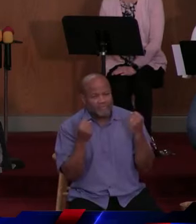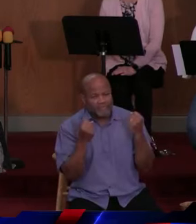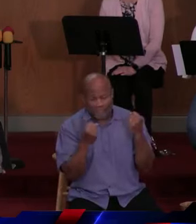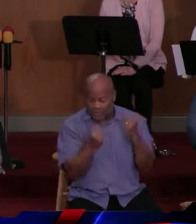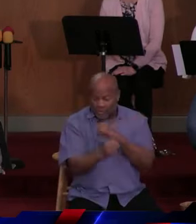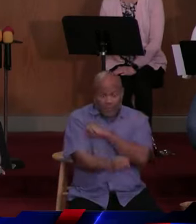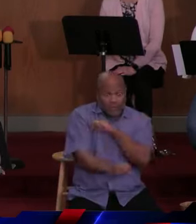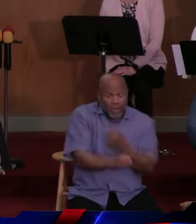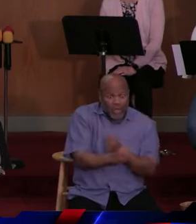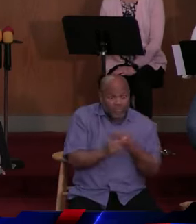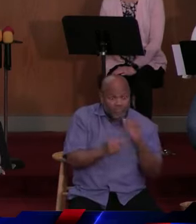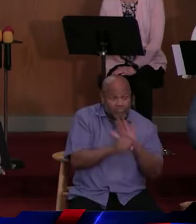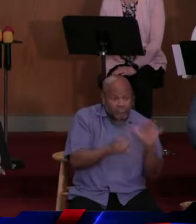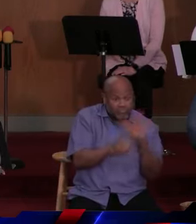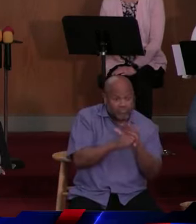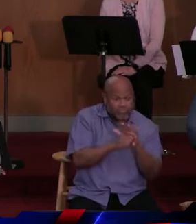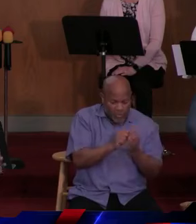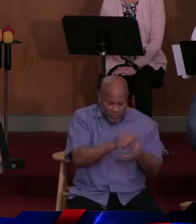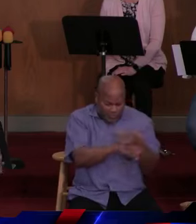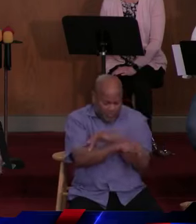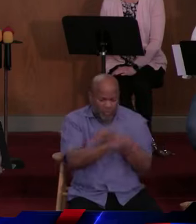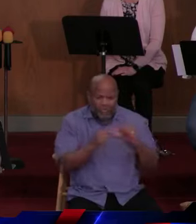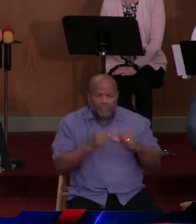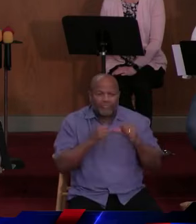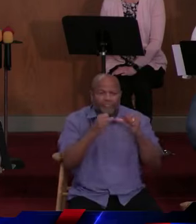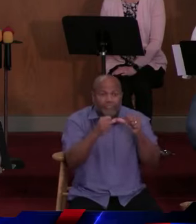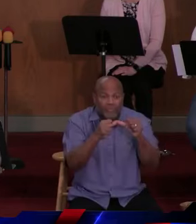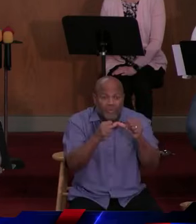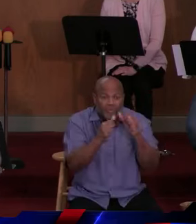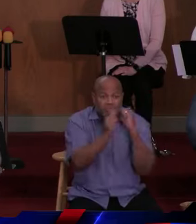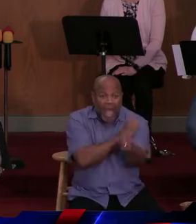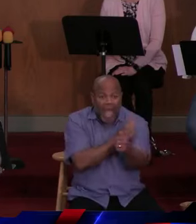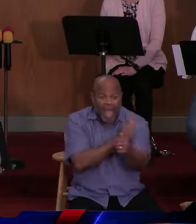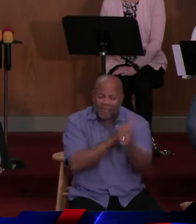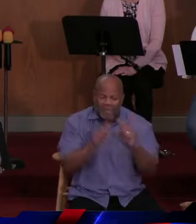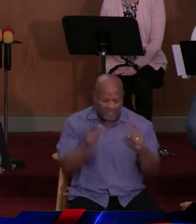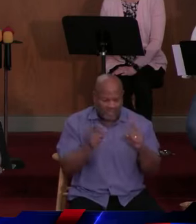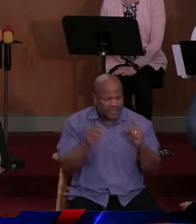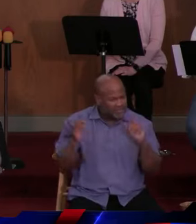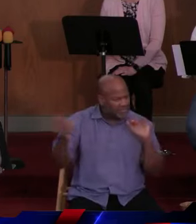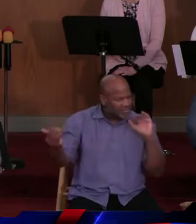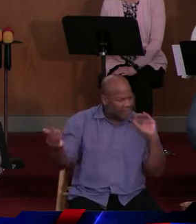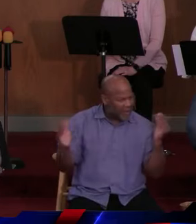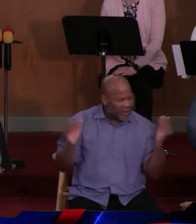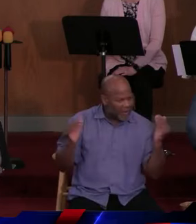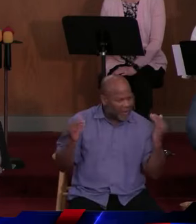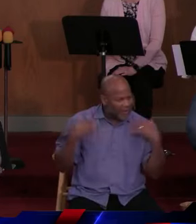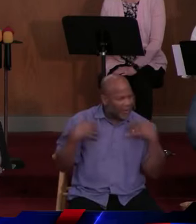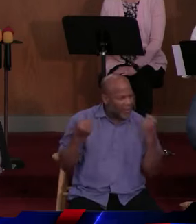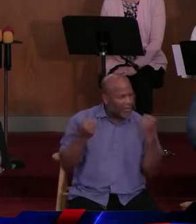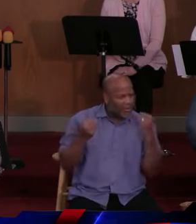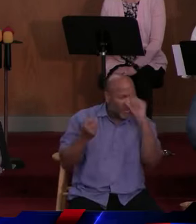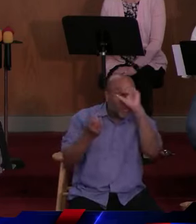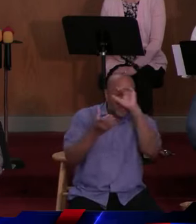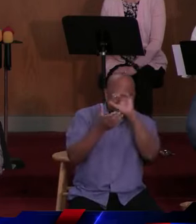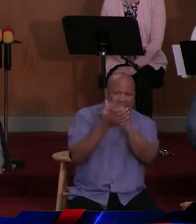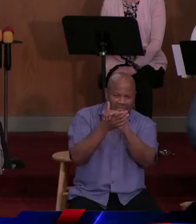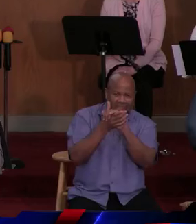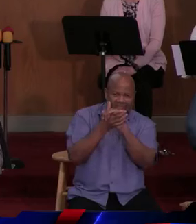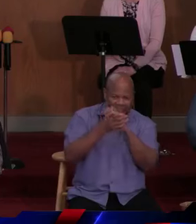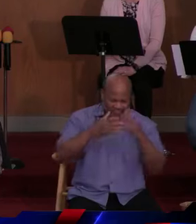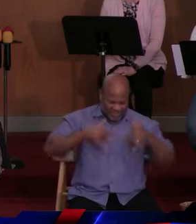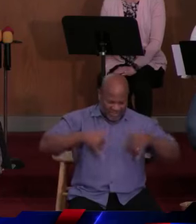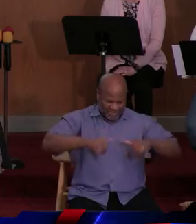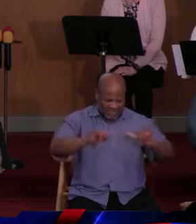outlast COVID-19, but it's rather, do we have the courage to believe that still preaching